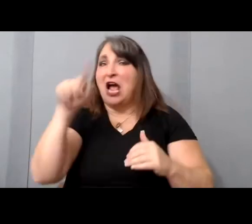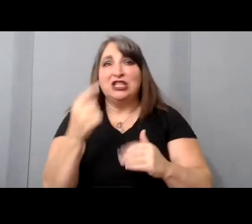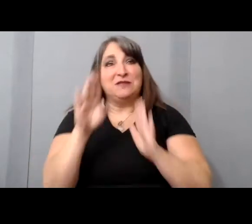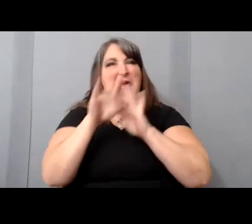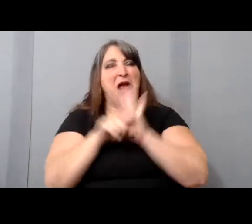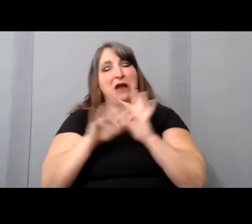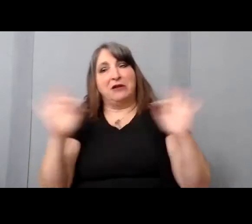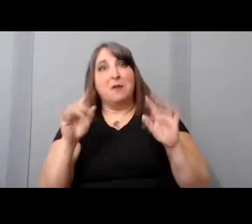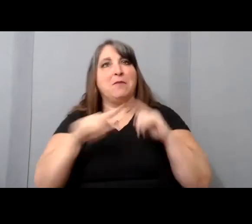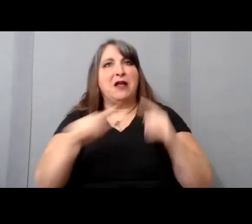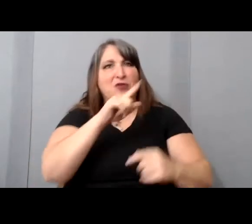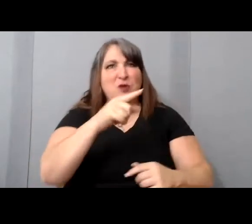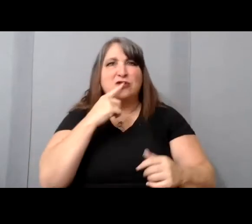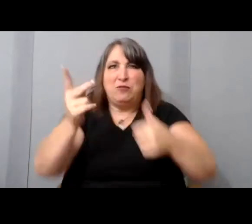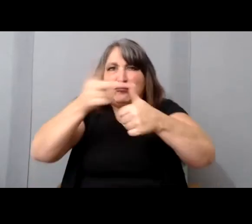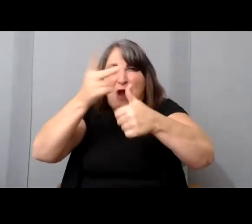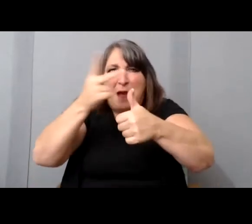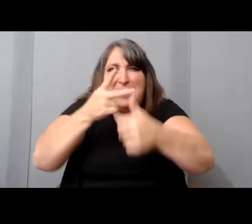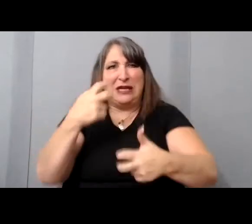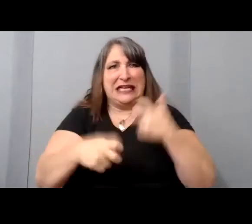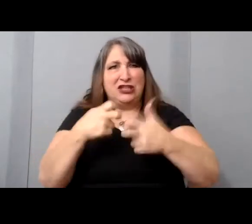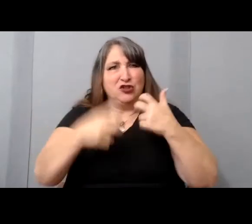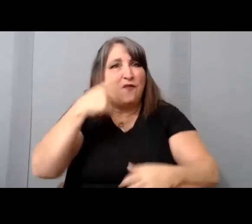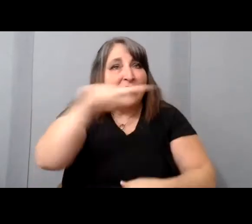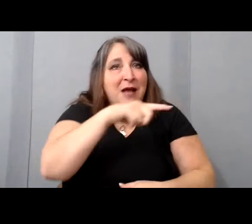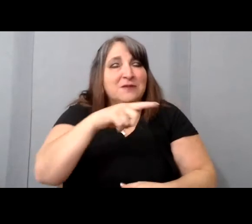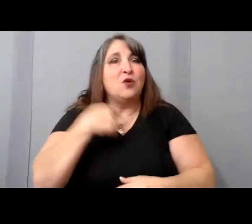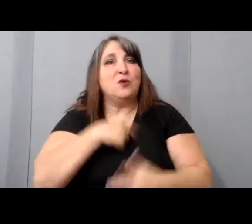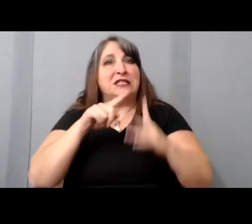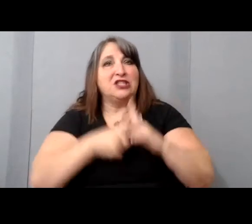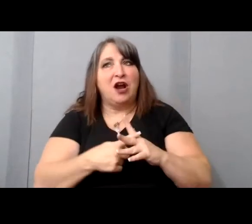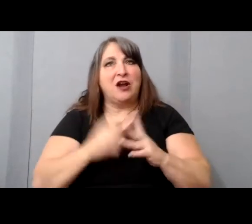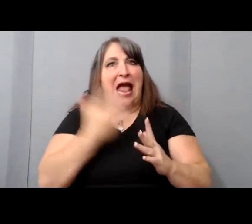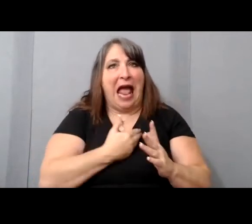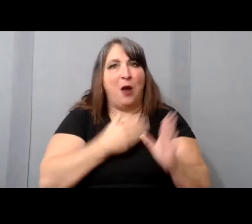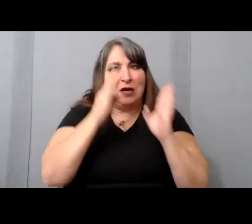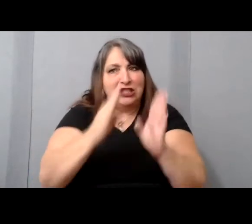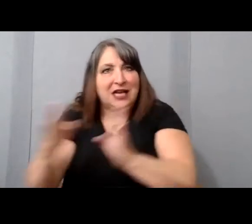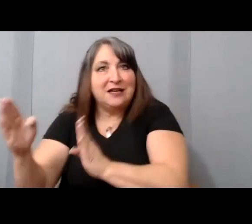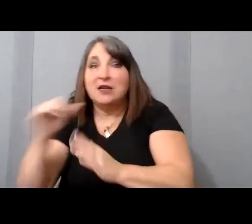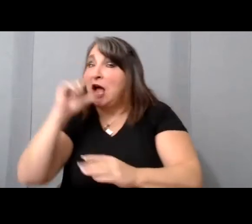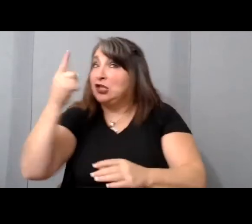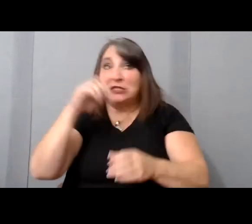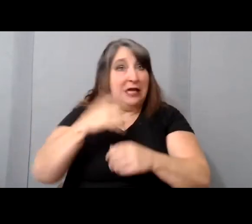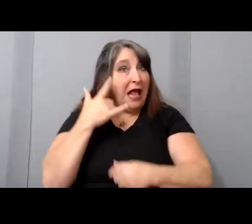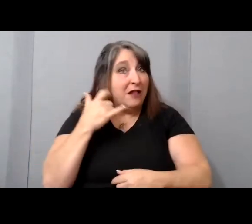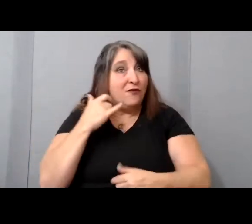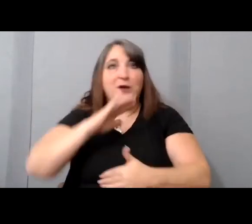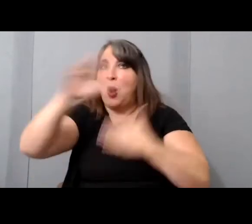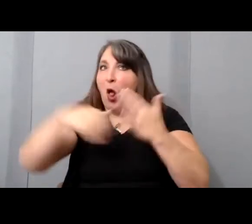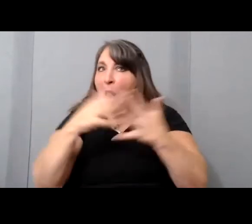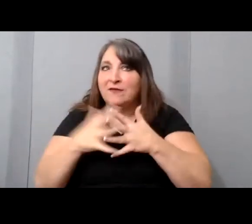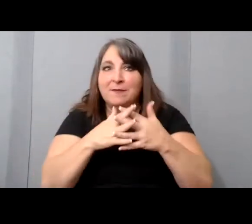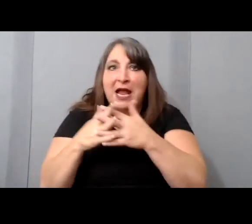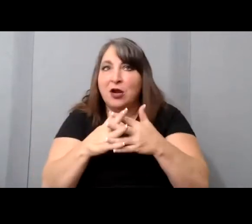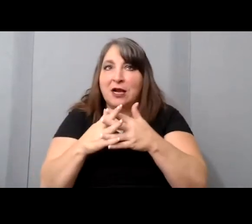issues for them. And so when we begin to fashion the party's agenda, not only in California, but across the nation, we have